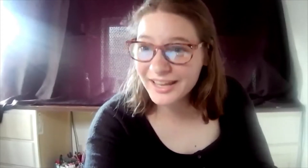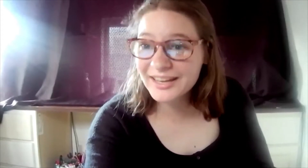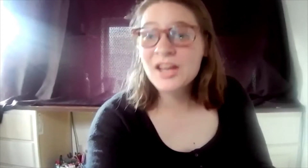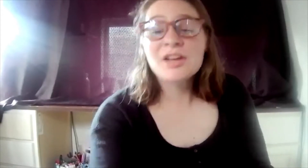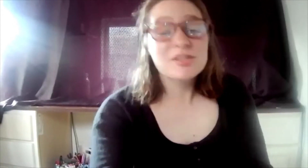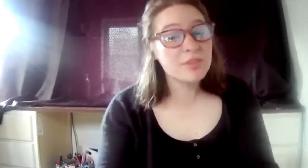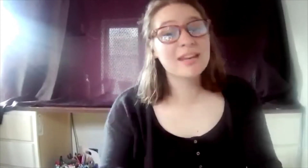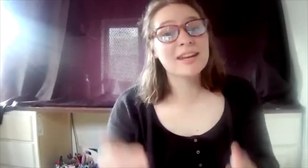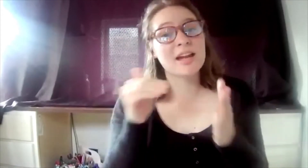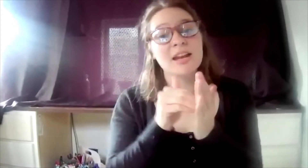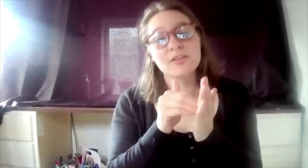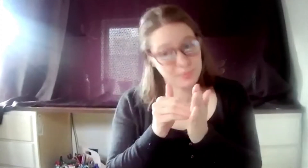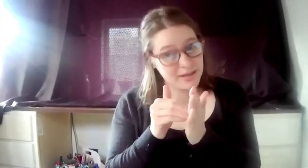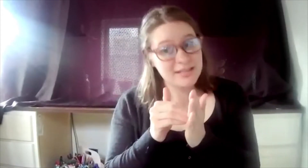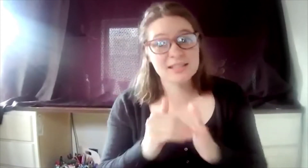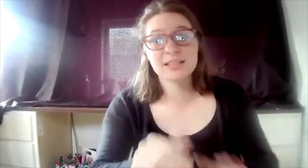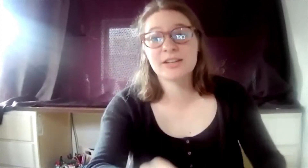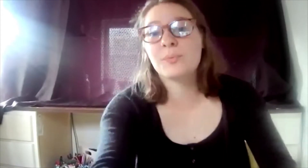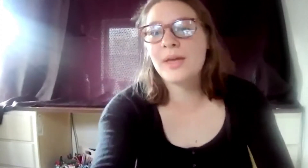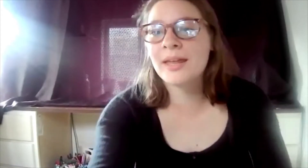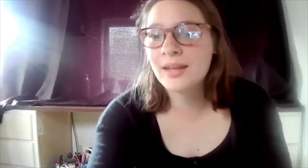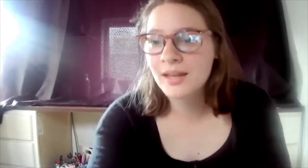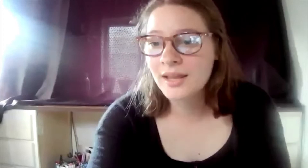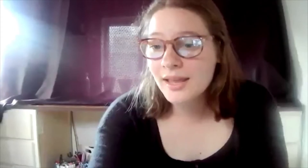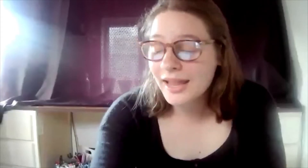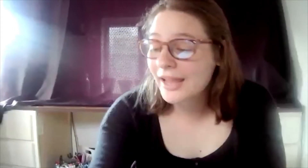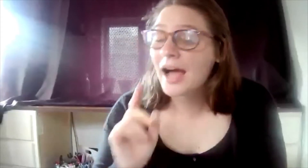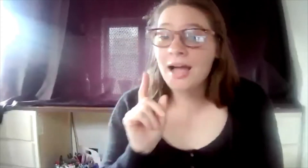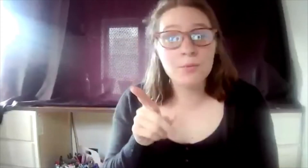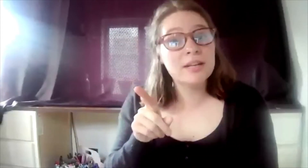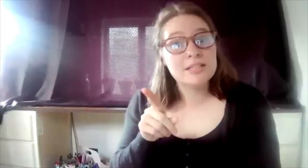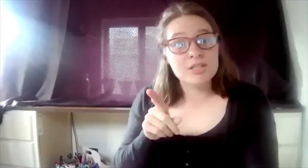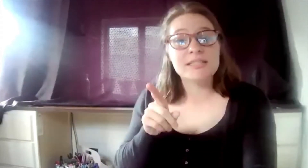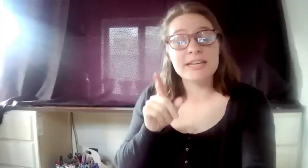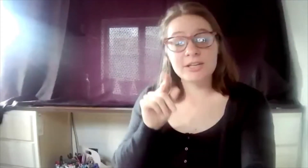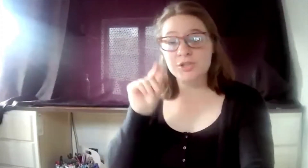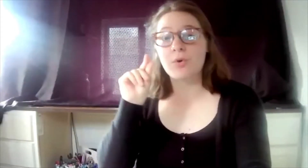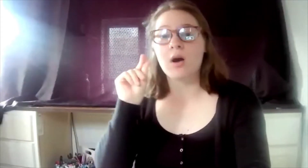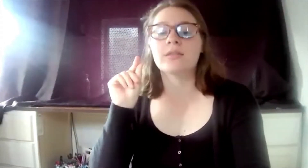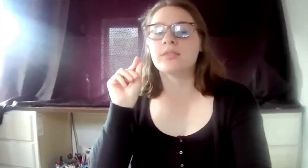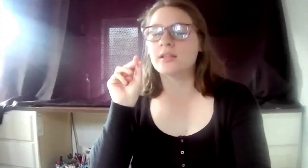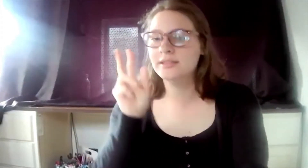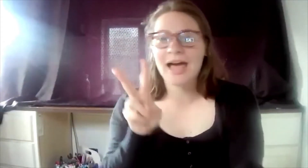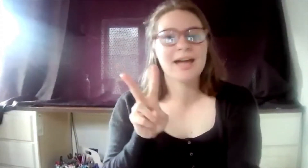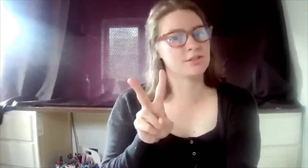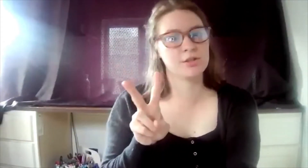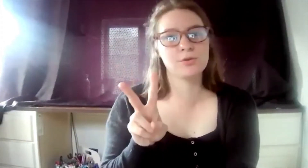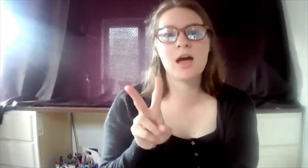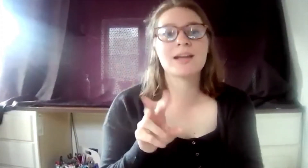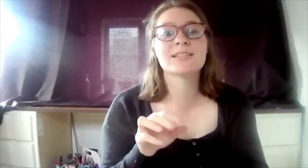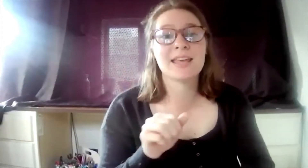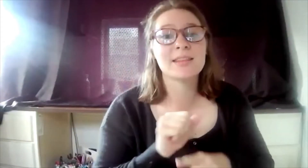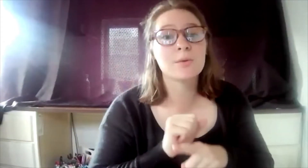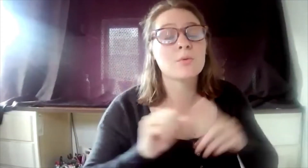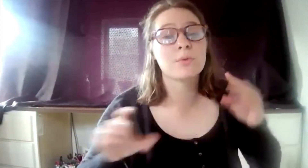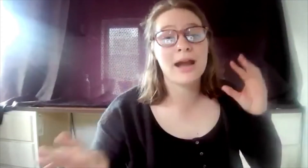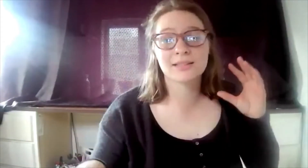Good. So then it kind of repeats a little bit. And I want to just teach you all the last two lines, and then we'll